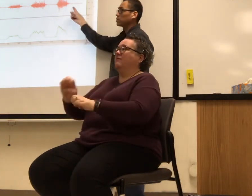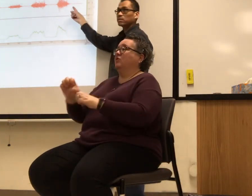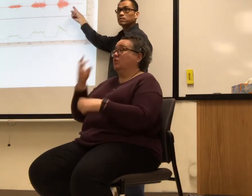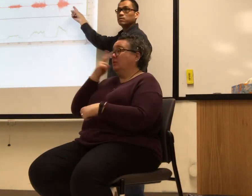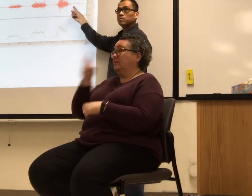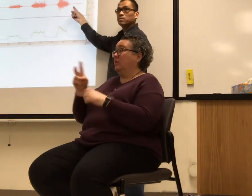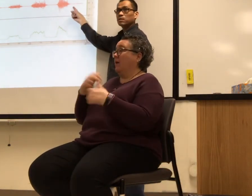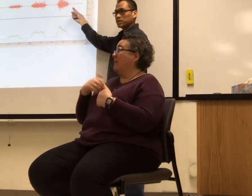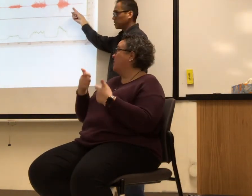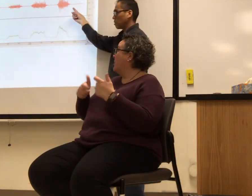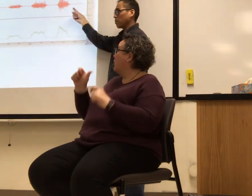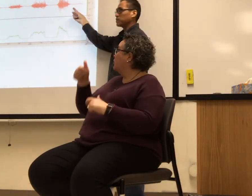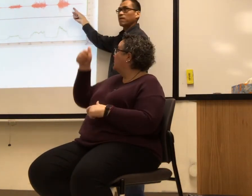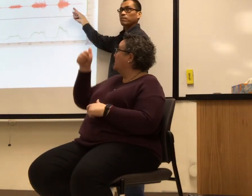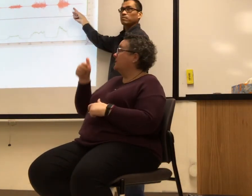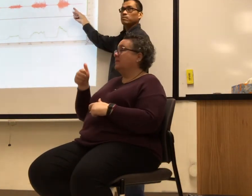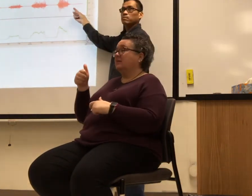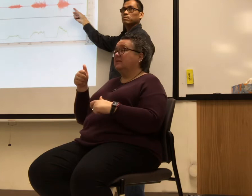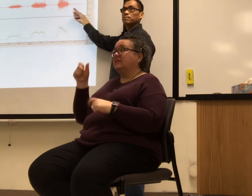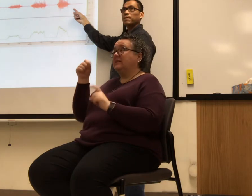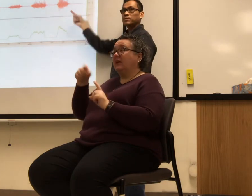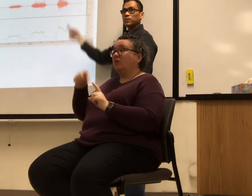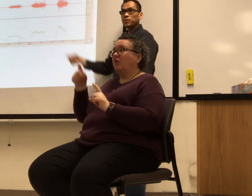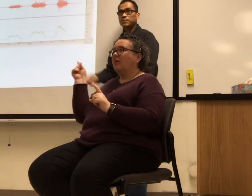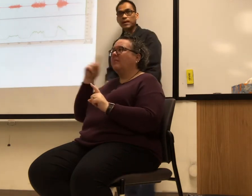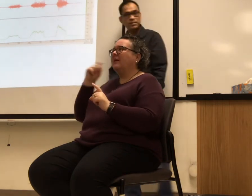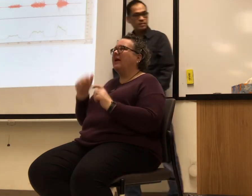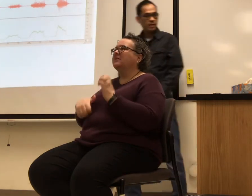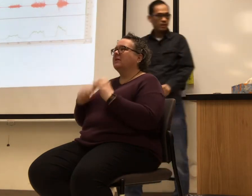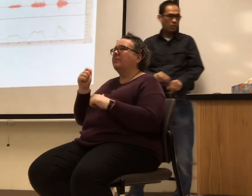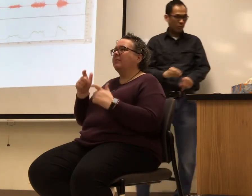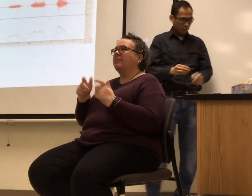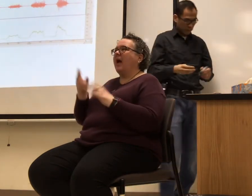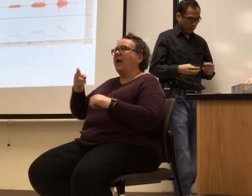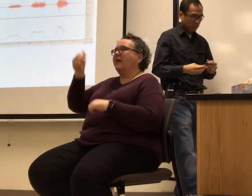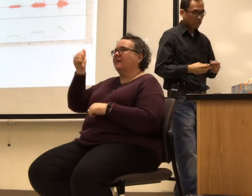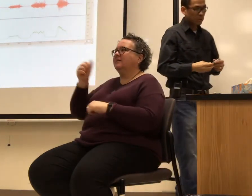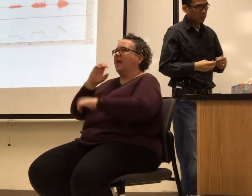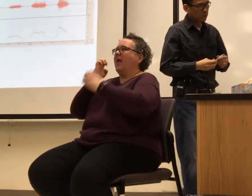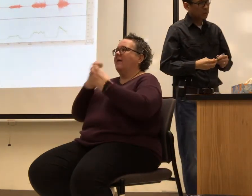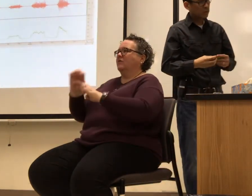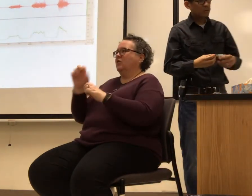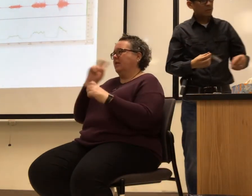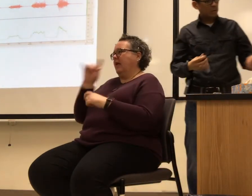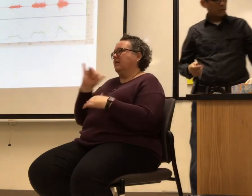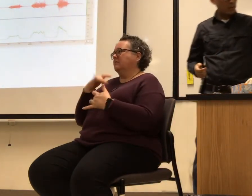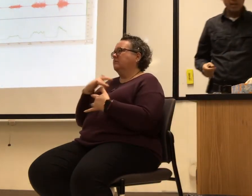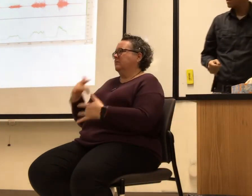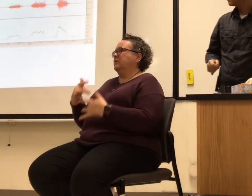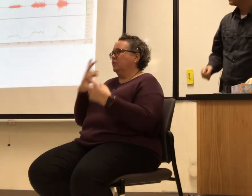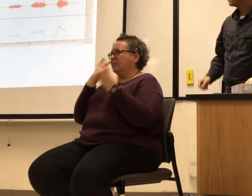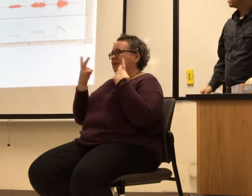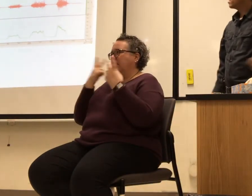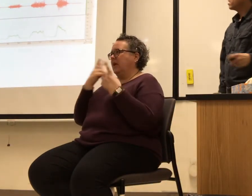largest signal? Because it's the hardest effort. And that's what you expect to see in a normal result.